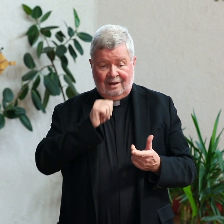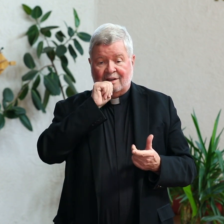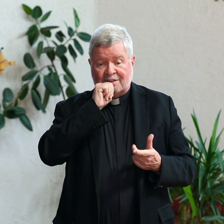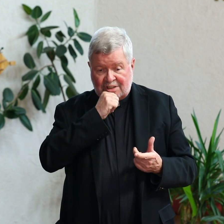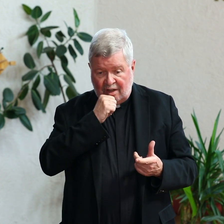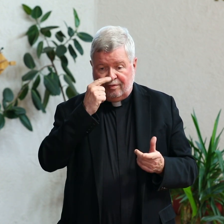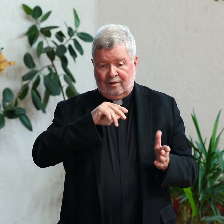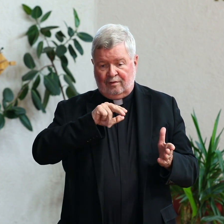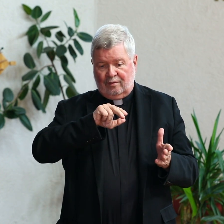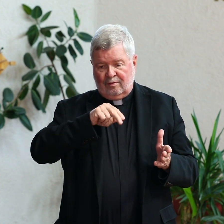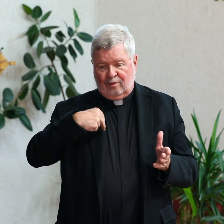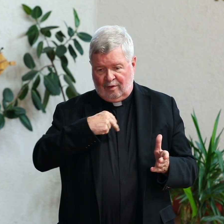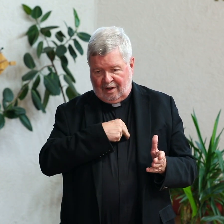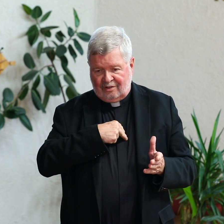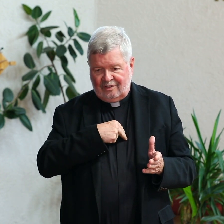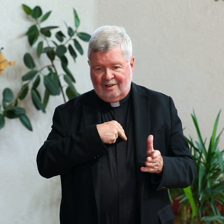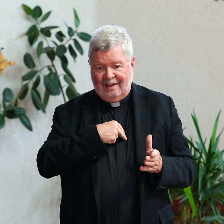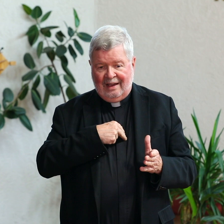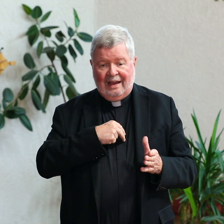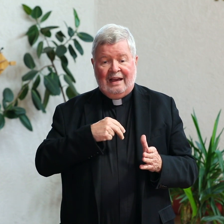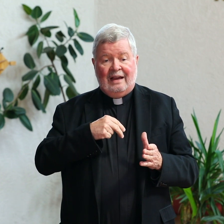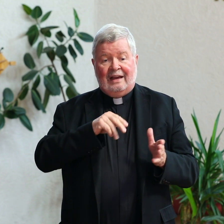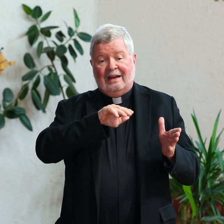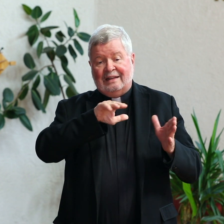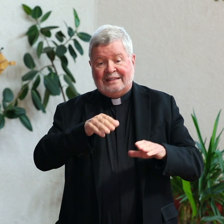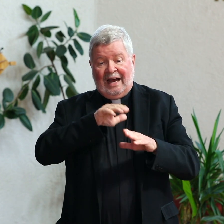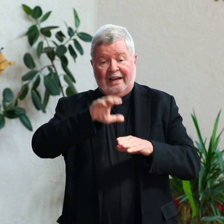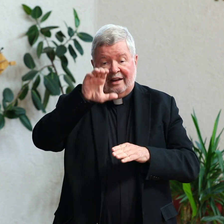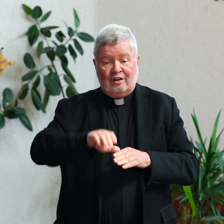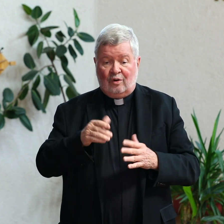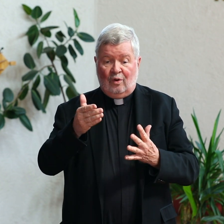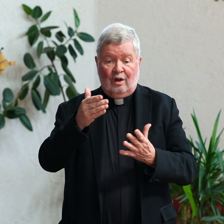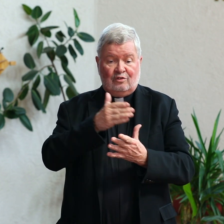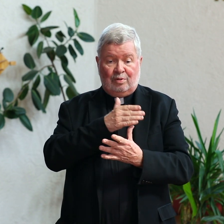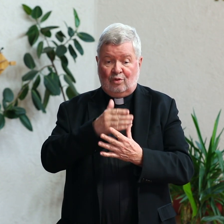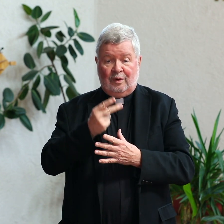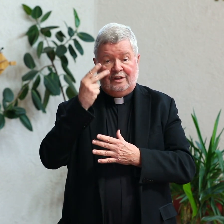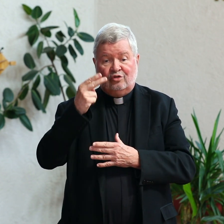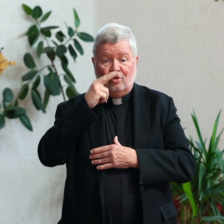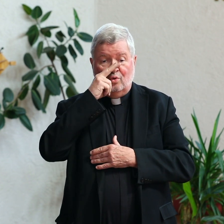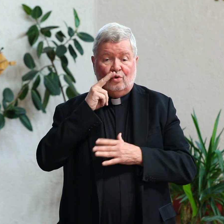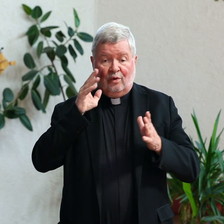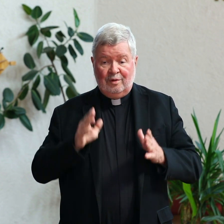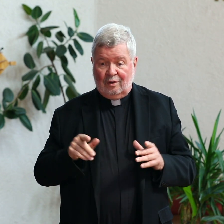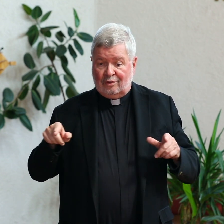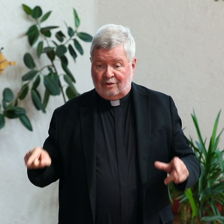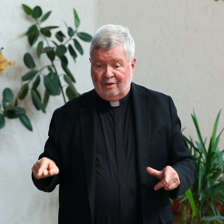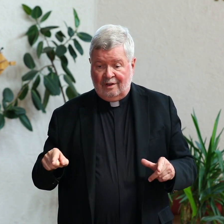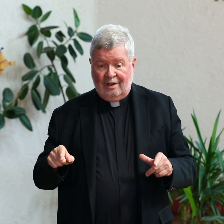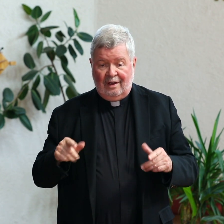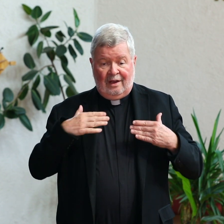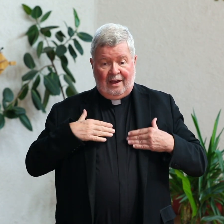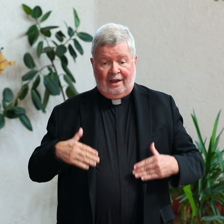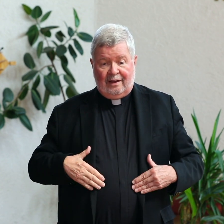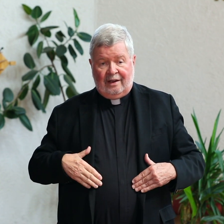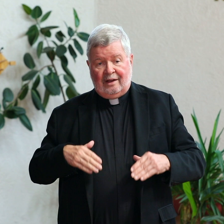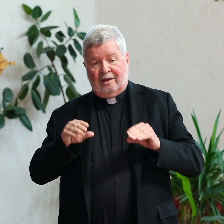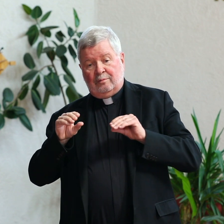and suffered for us and died on a cross between two criminals. And body